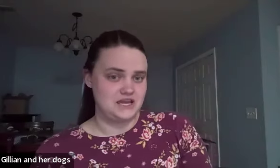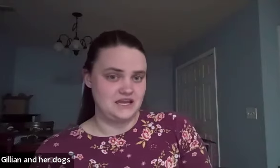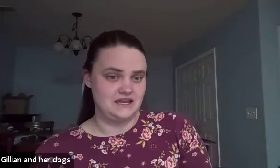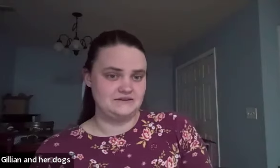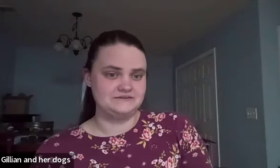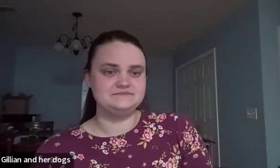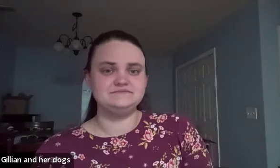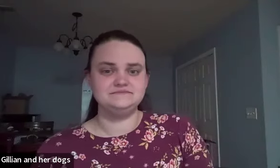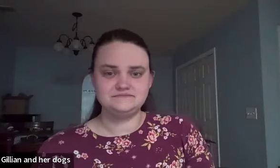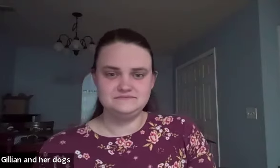J.